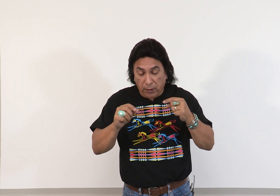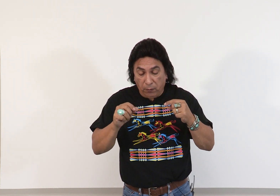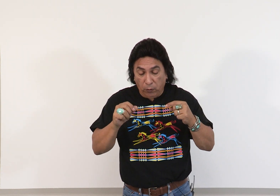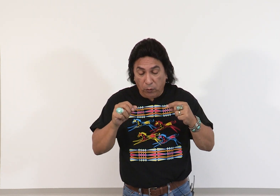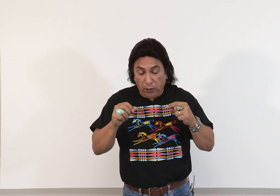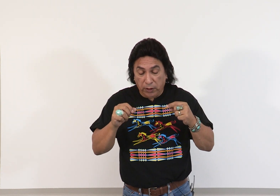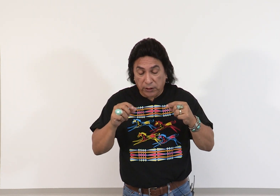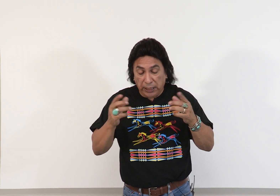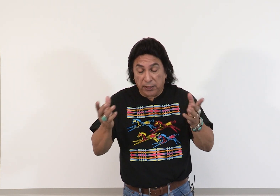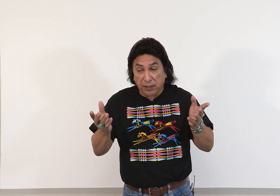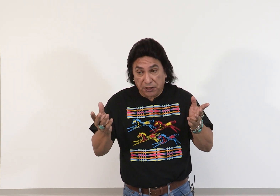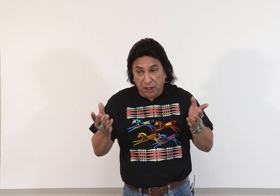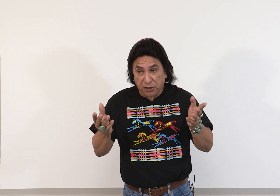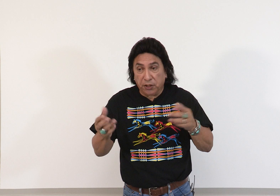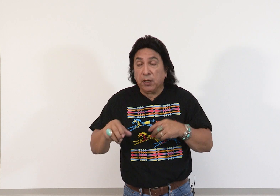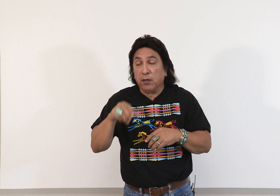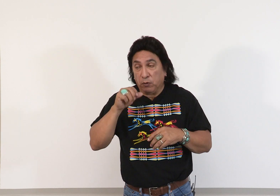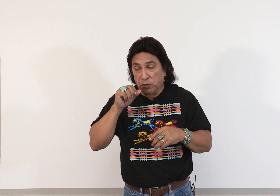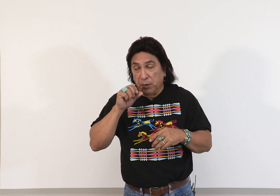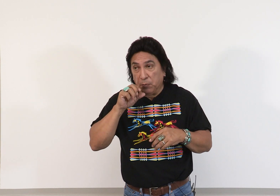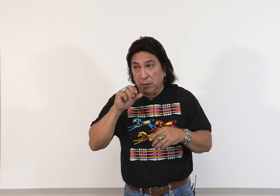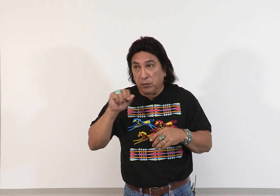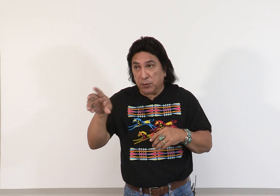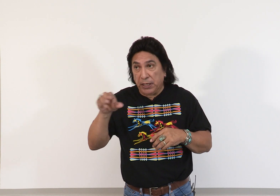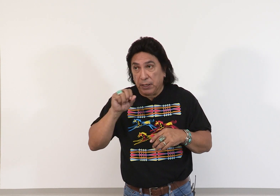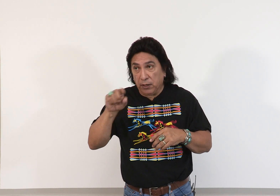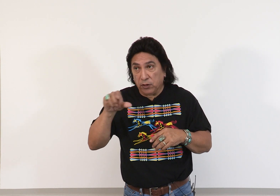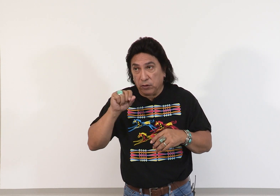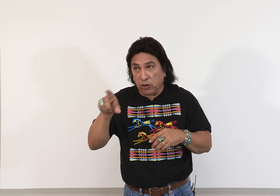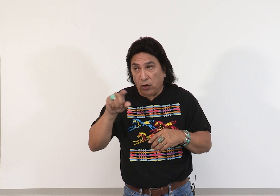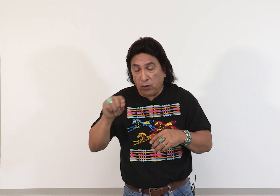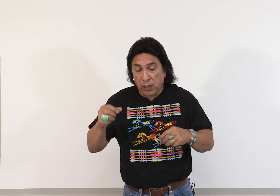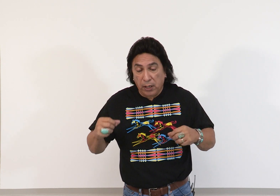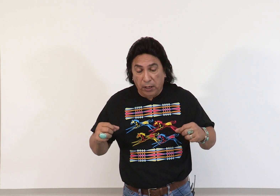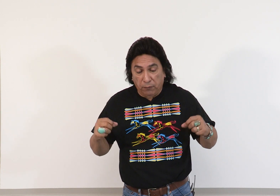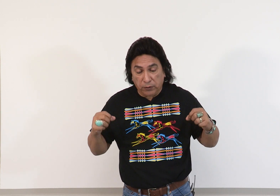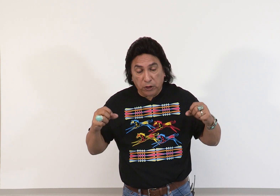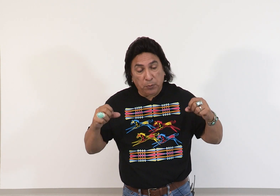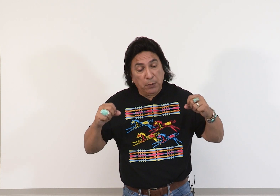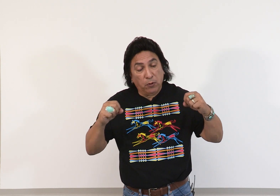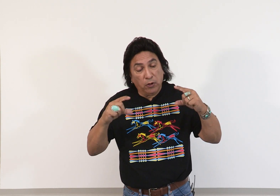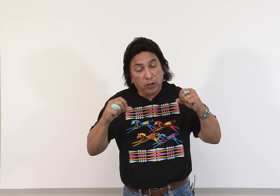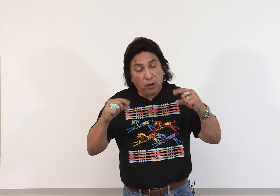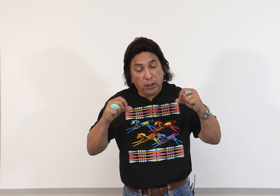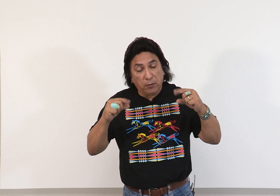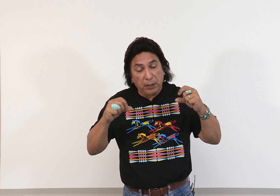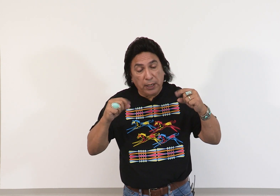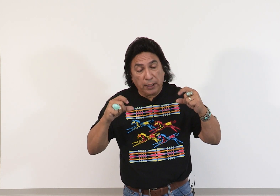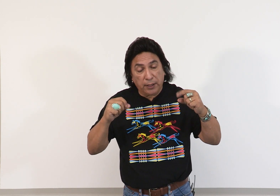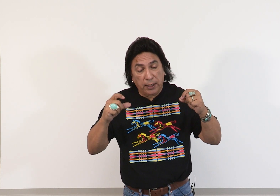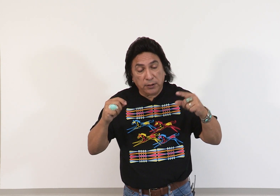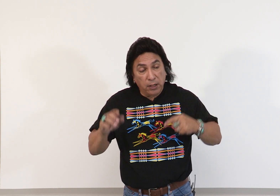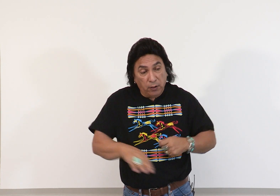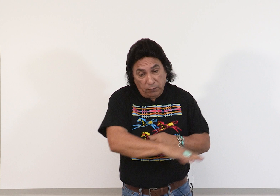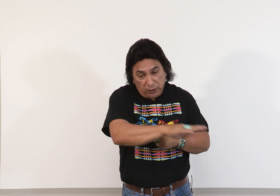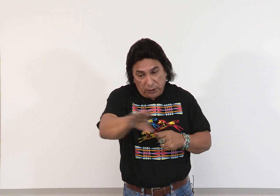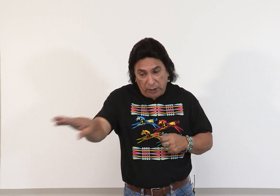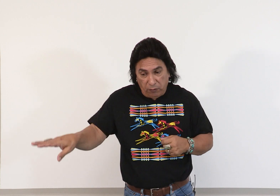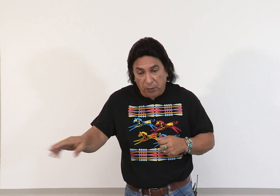We're going to say discussion, which be speaking and talk. If we're two people going to talk, it would be like this. If it's